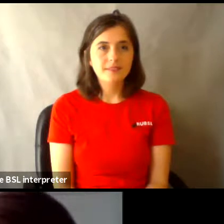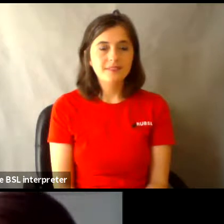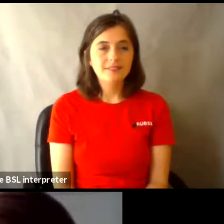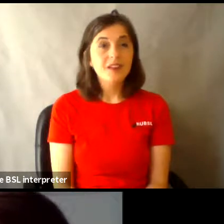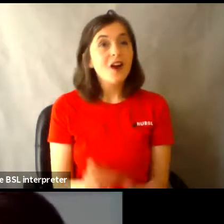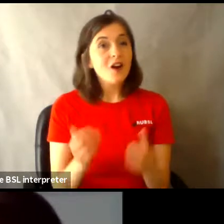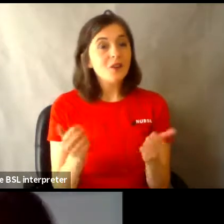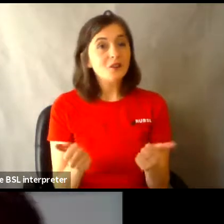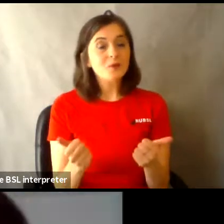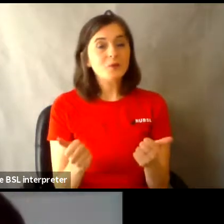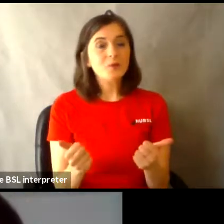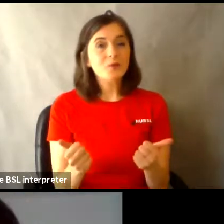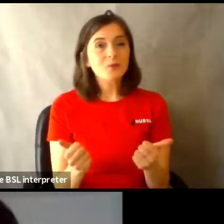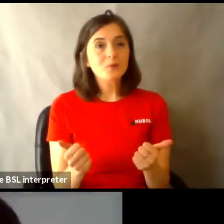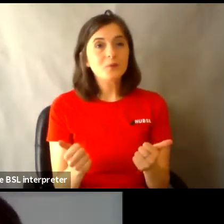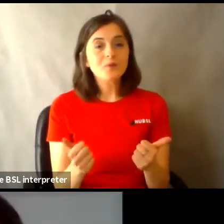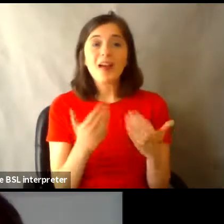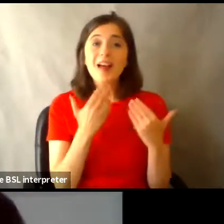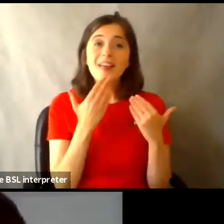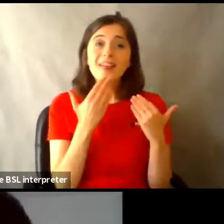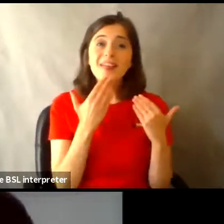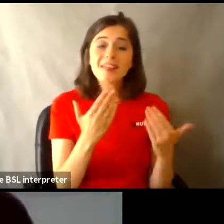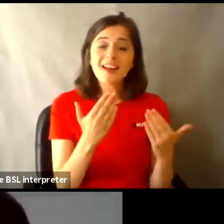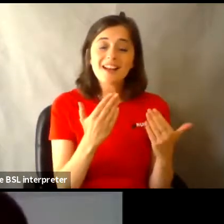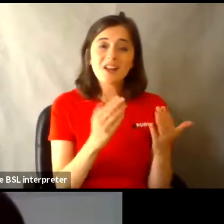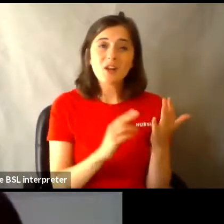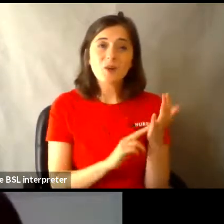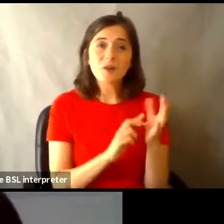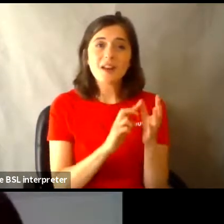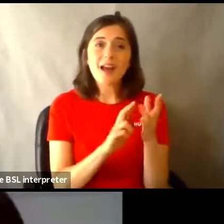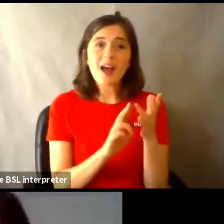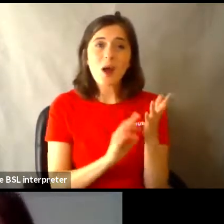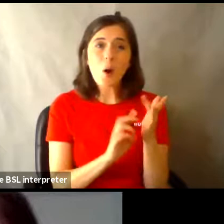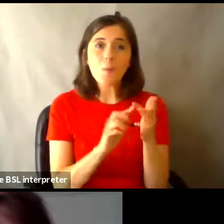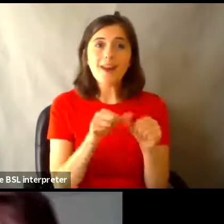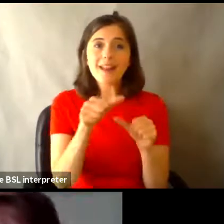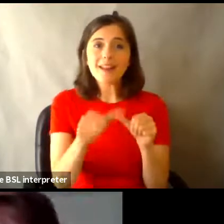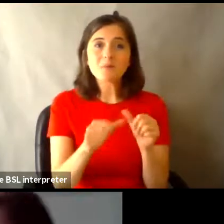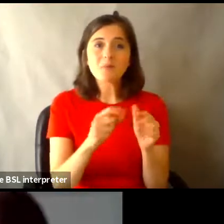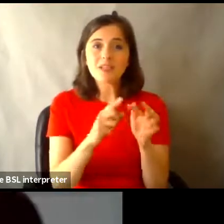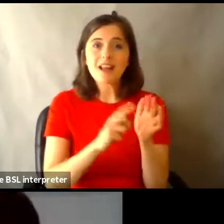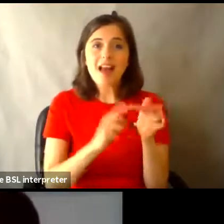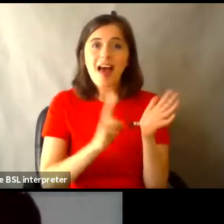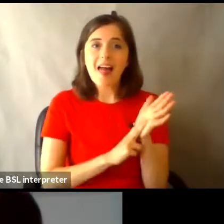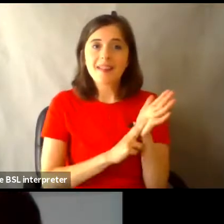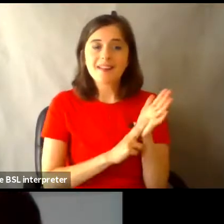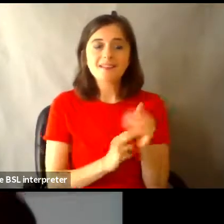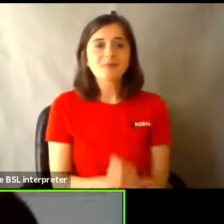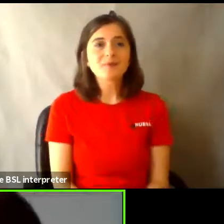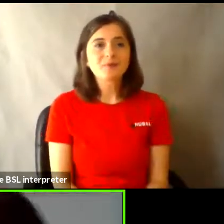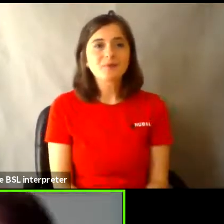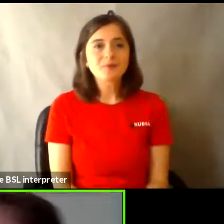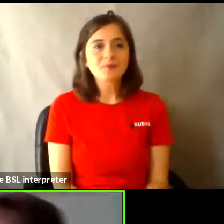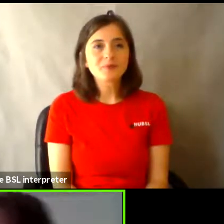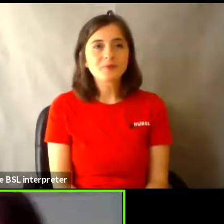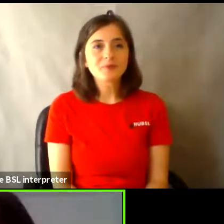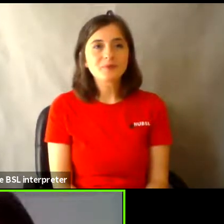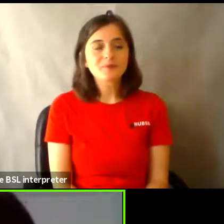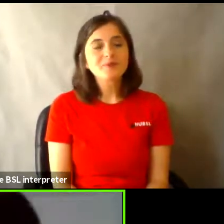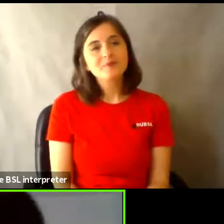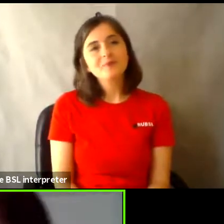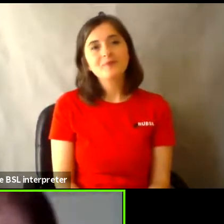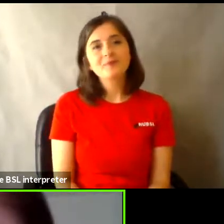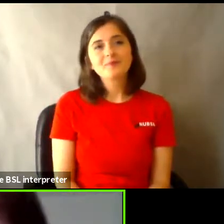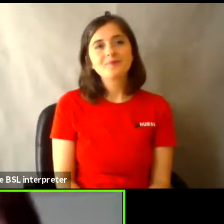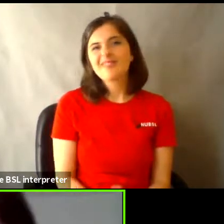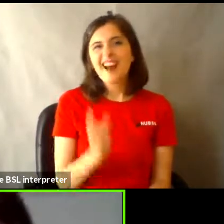Great. Thank you, Naomi. And I'm going to go straight on to Ellen to wrap up. Sorry, Sarah, I could probably